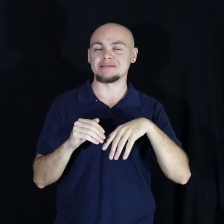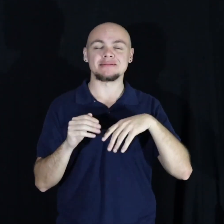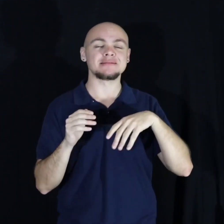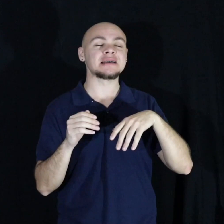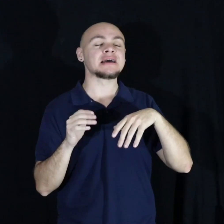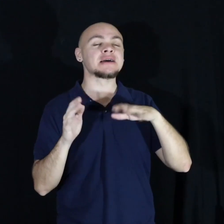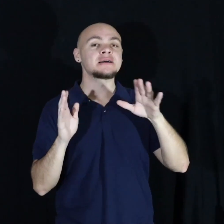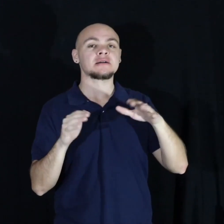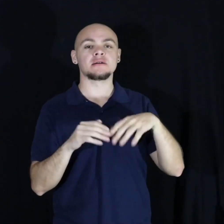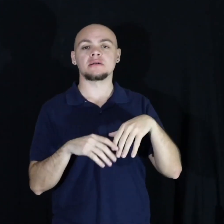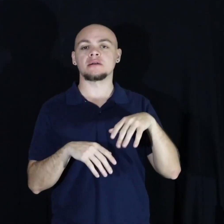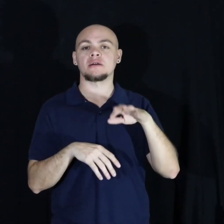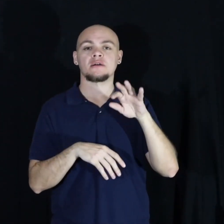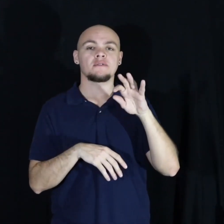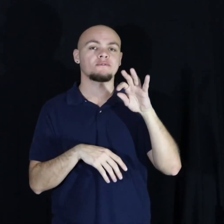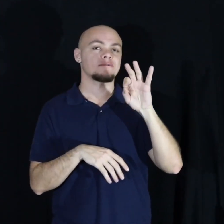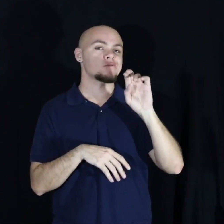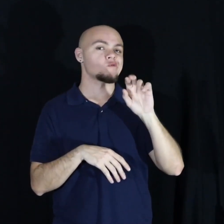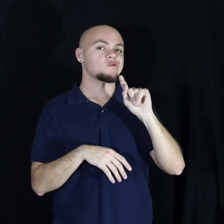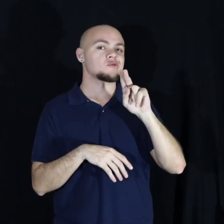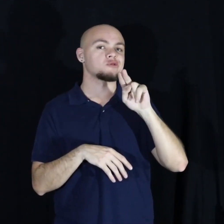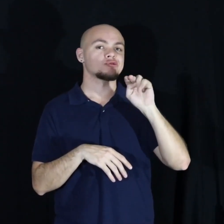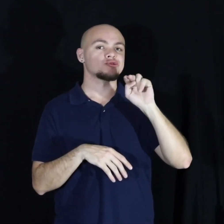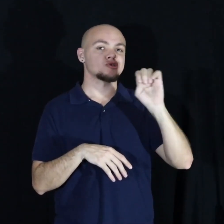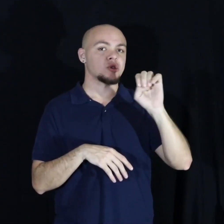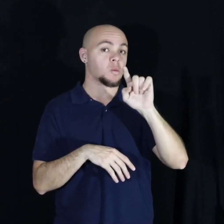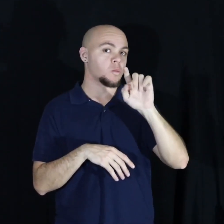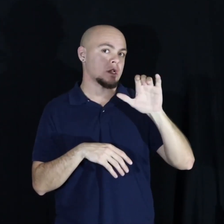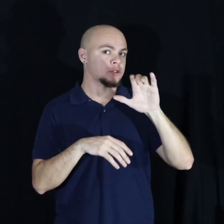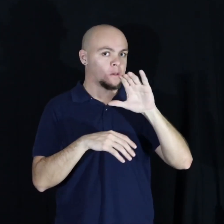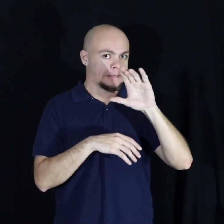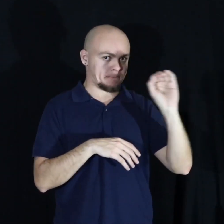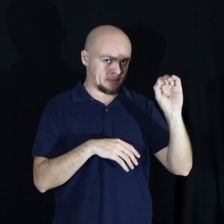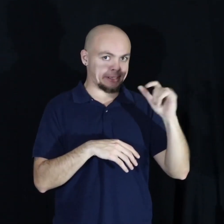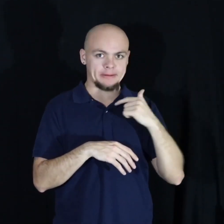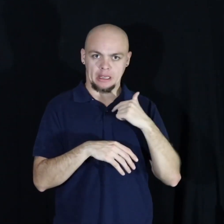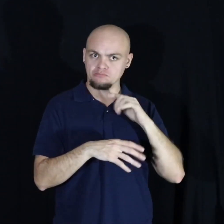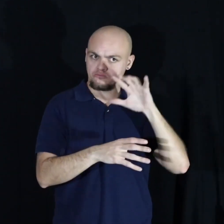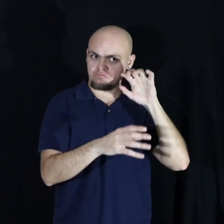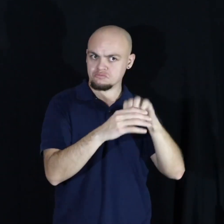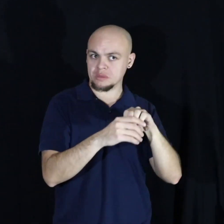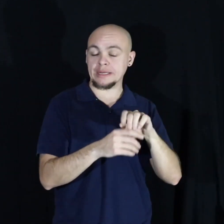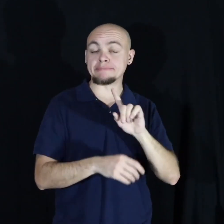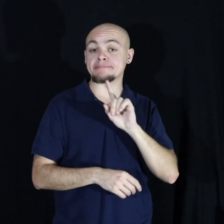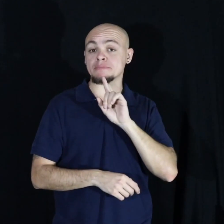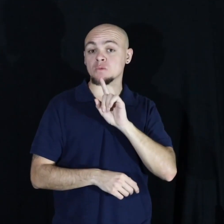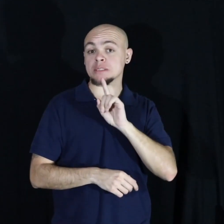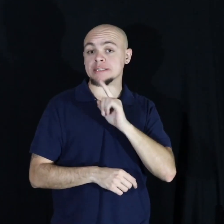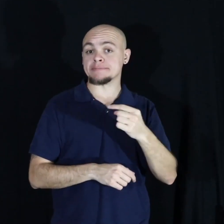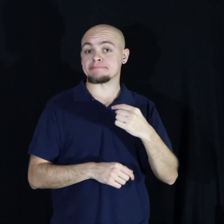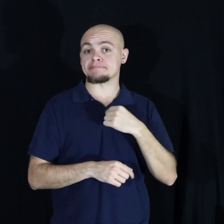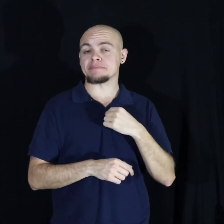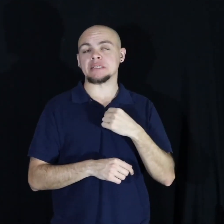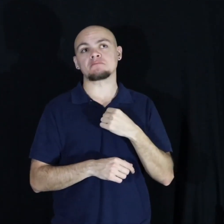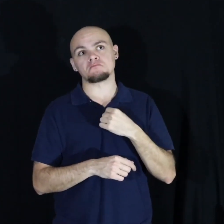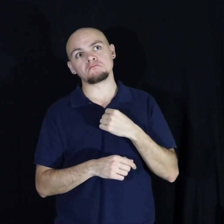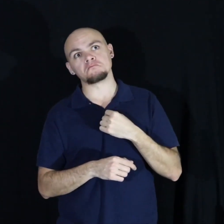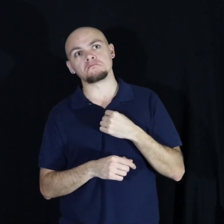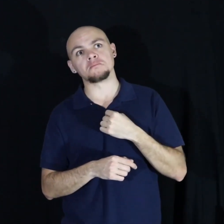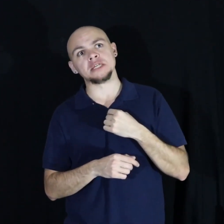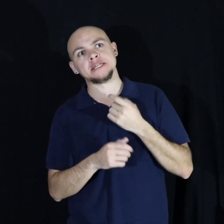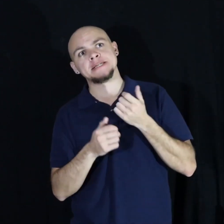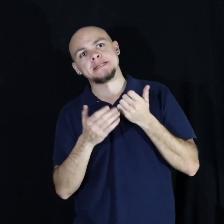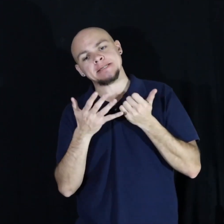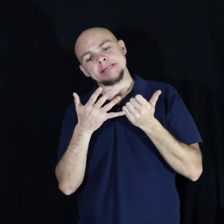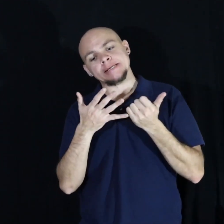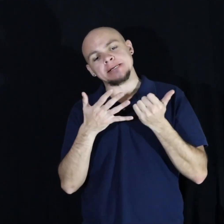a Fortune 100 company, and I really was just trying to find my way as I worked